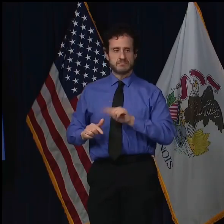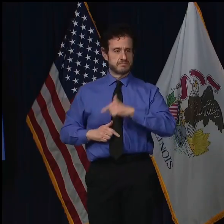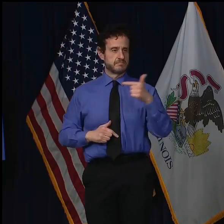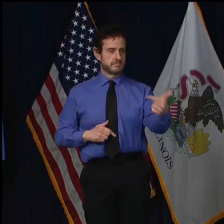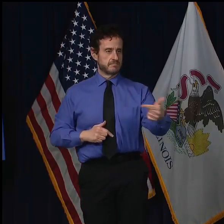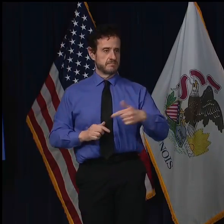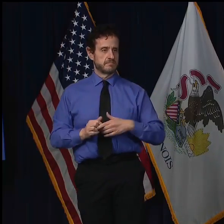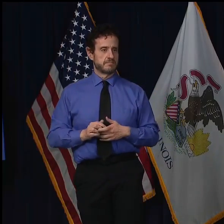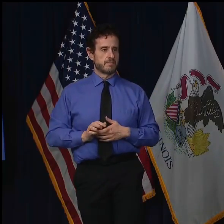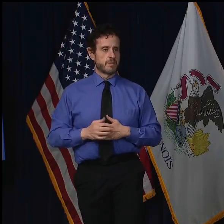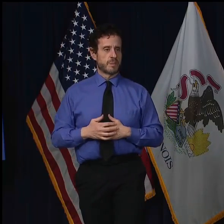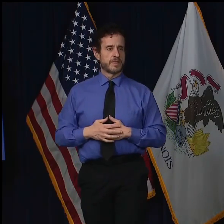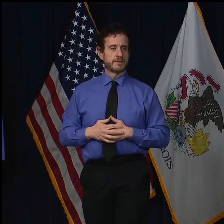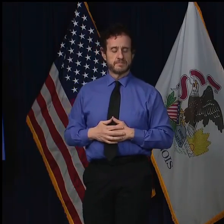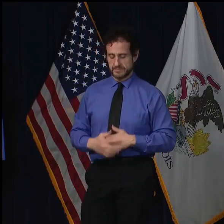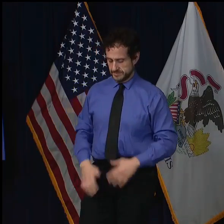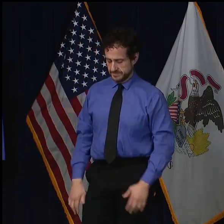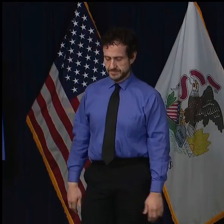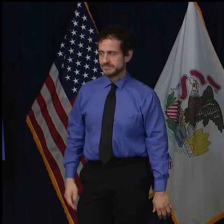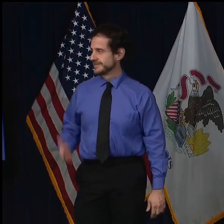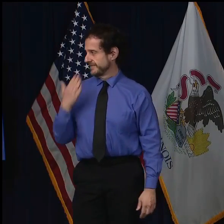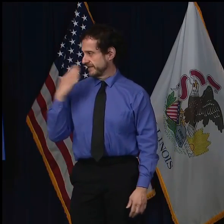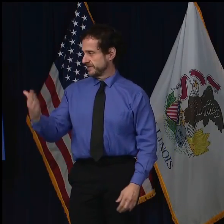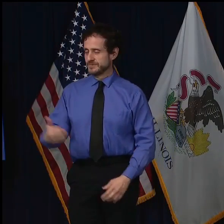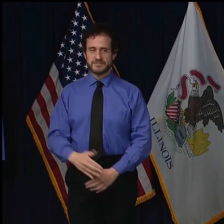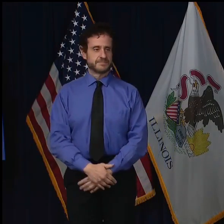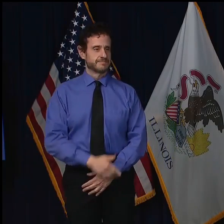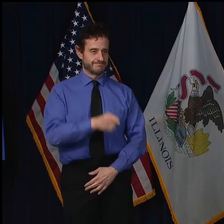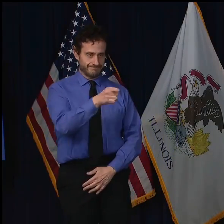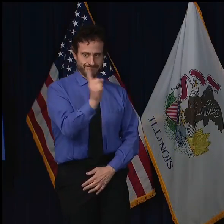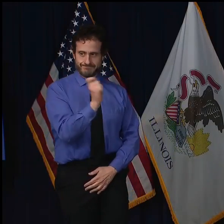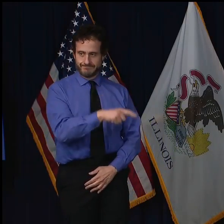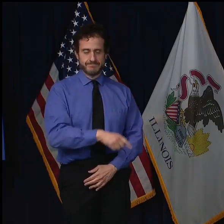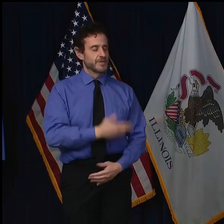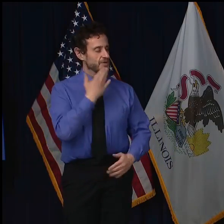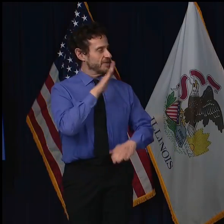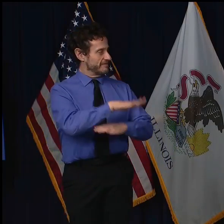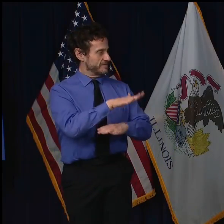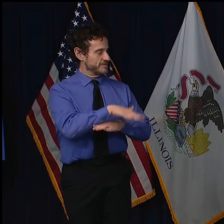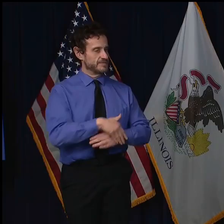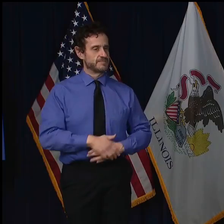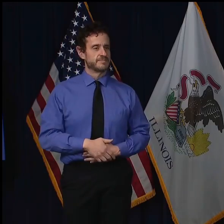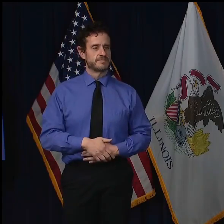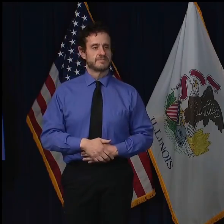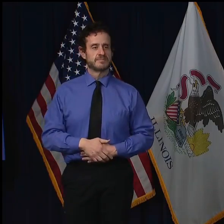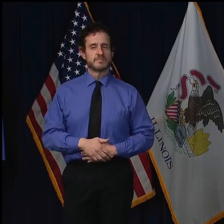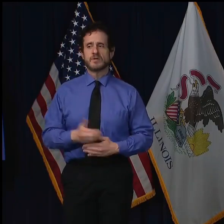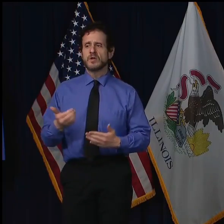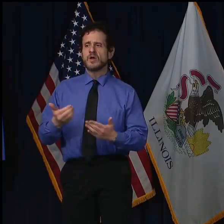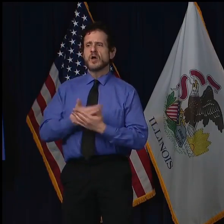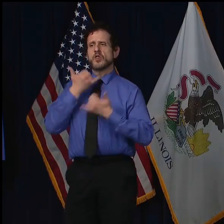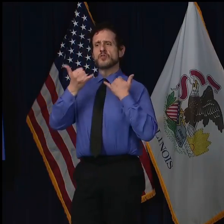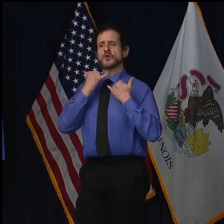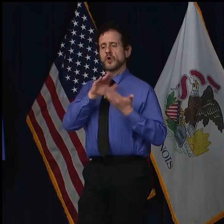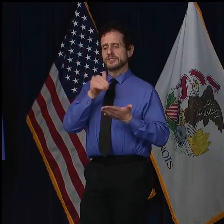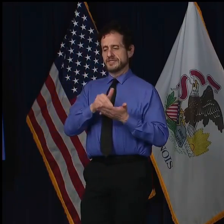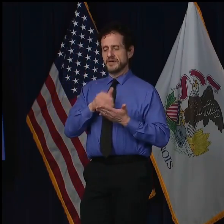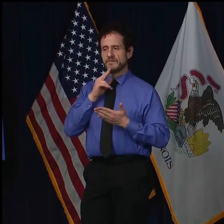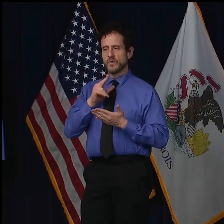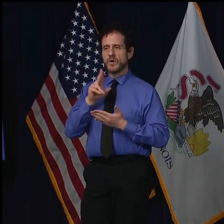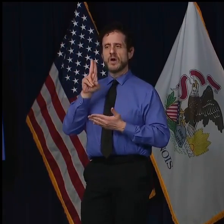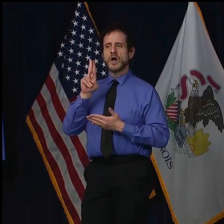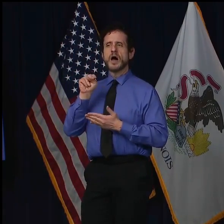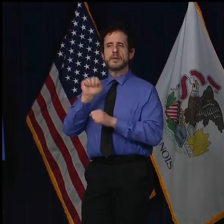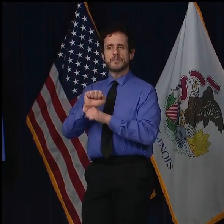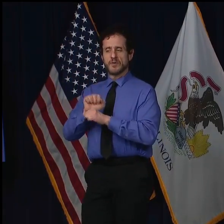over to Elizabeth. Thank you very much. Good afternoon, Governor. Good afternoon. The new call center that you had mentioned, is